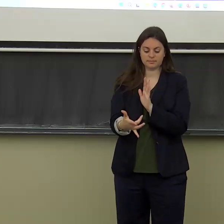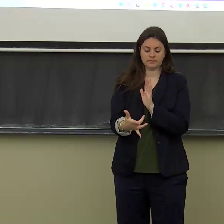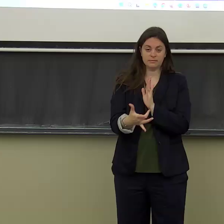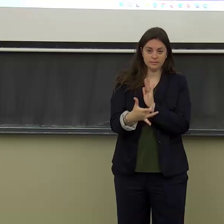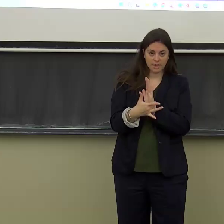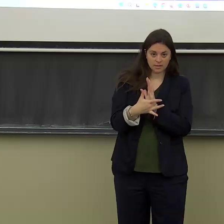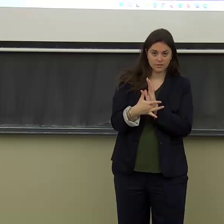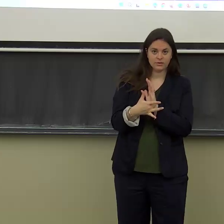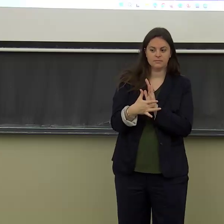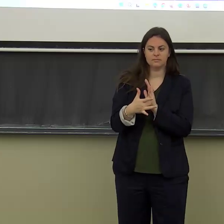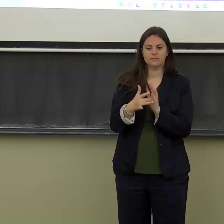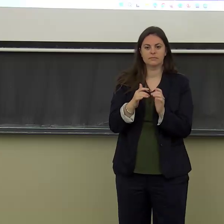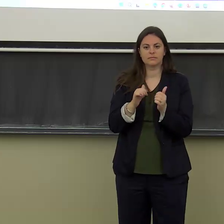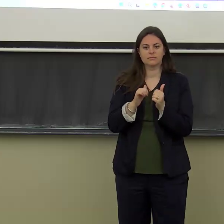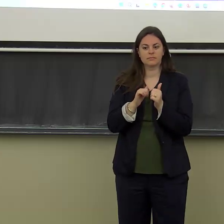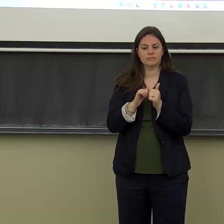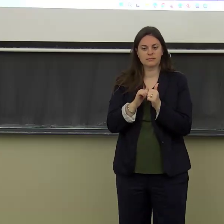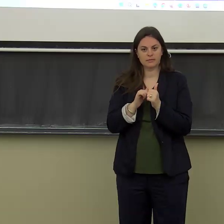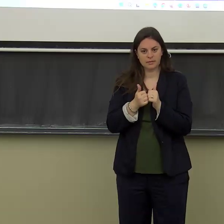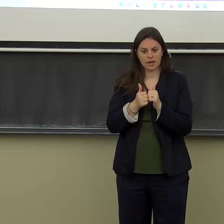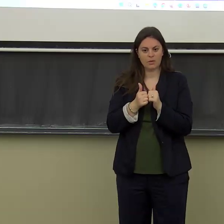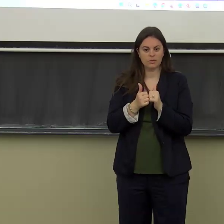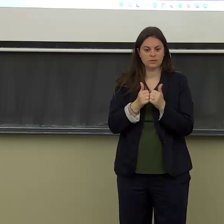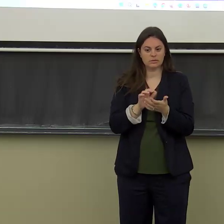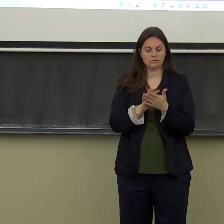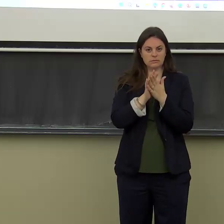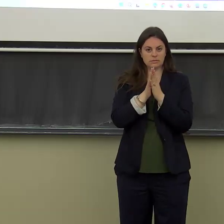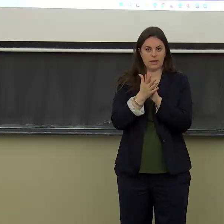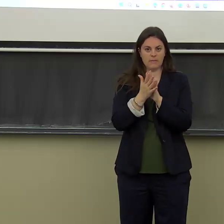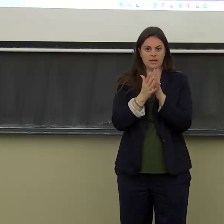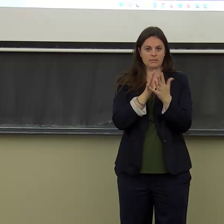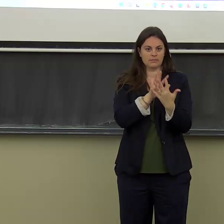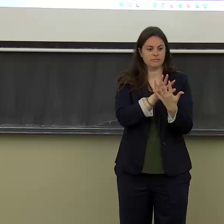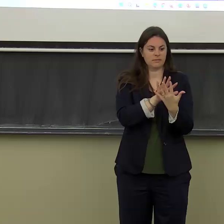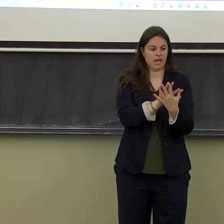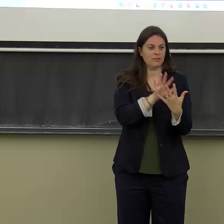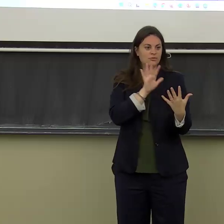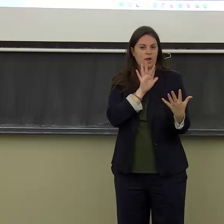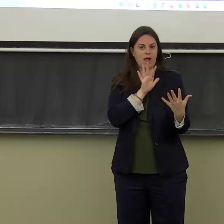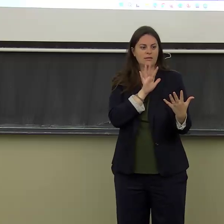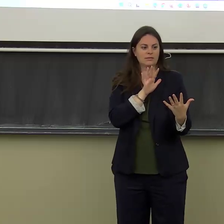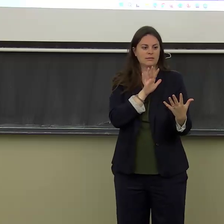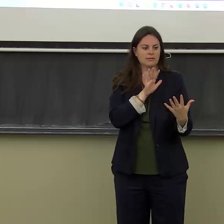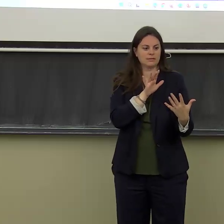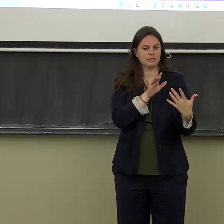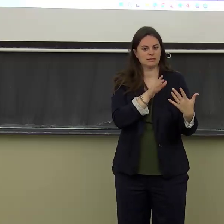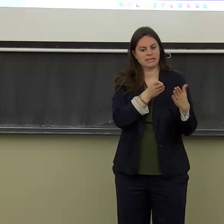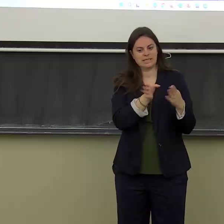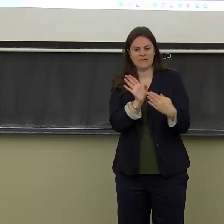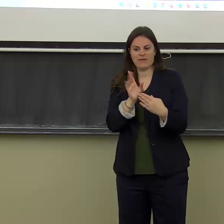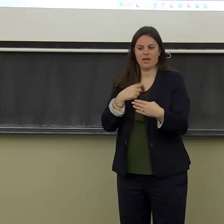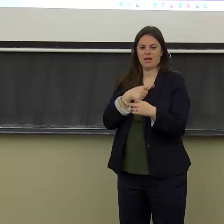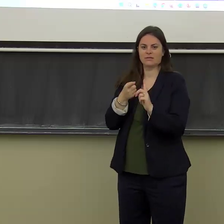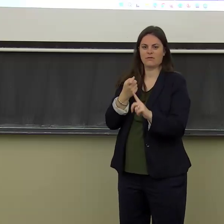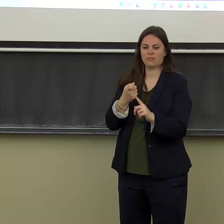technology, in the way it's abstracting in some cases, is getting us away from practical experience. And the way that you would learn how to use a pan is to